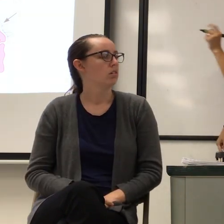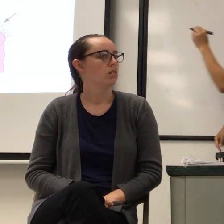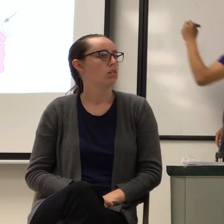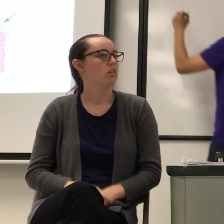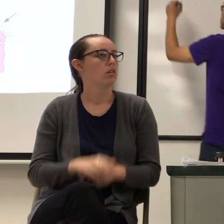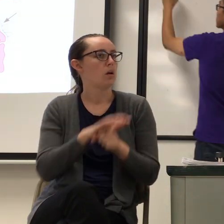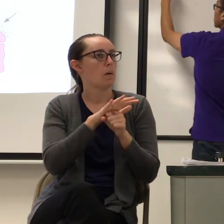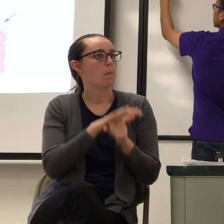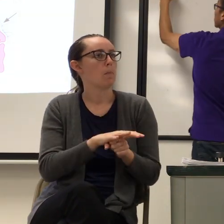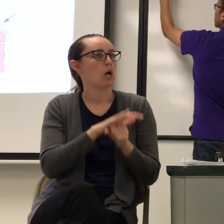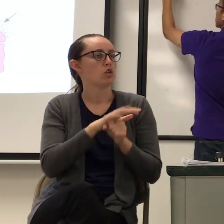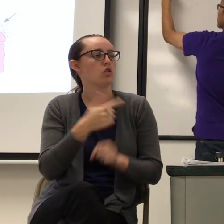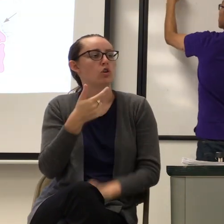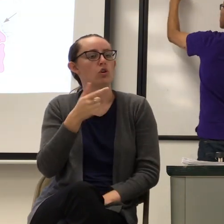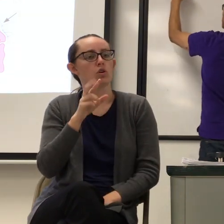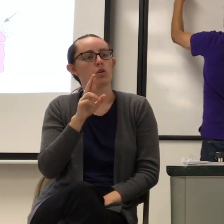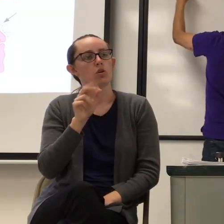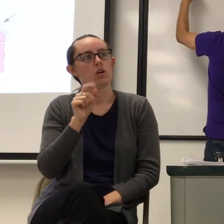pressure gradients.